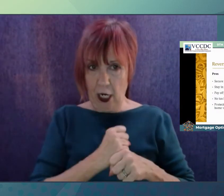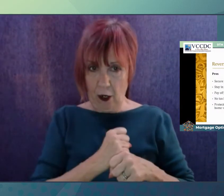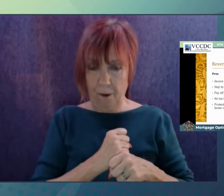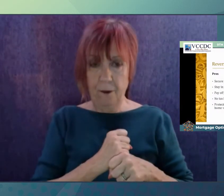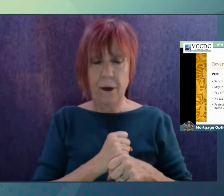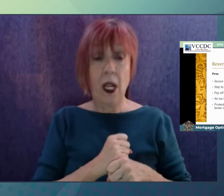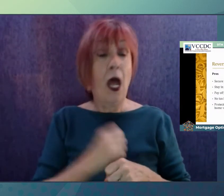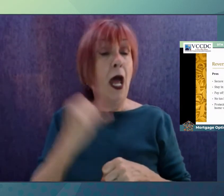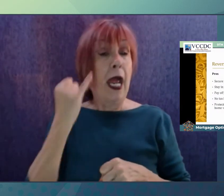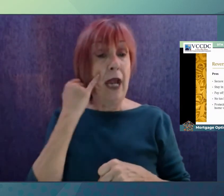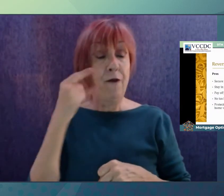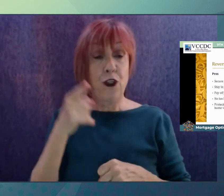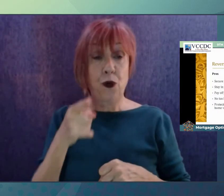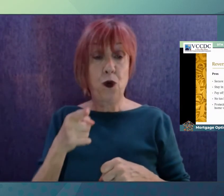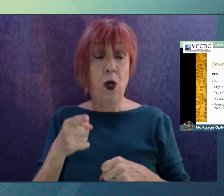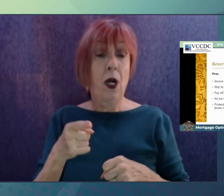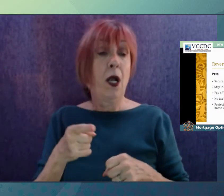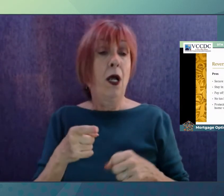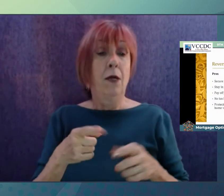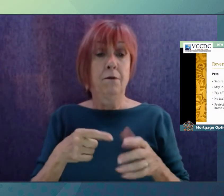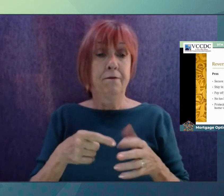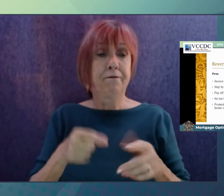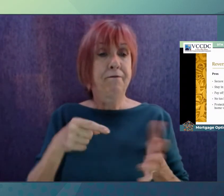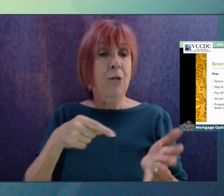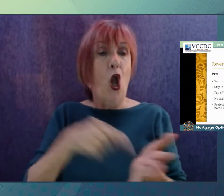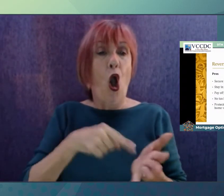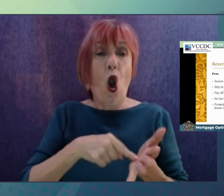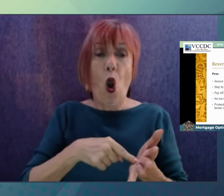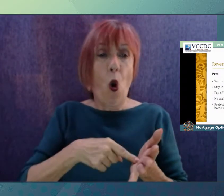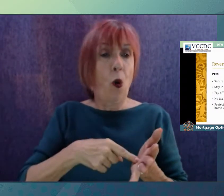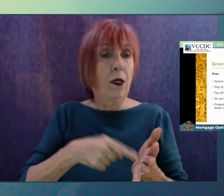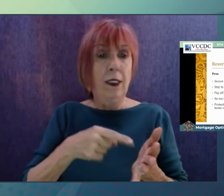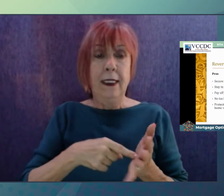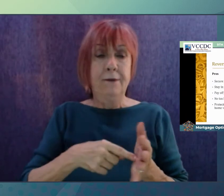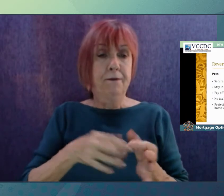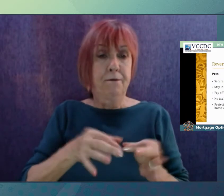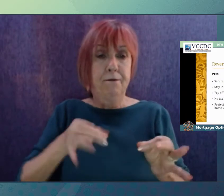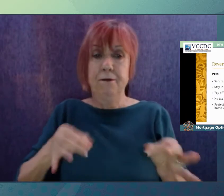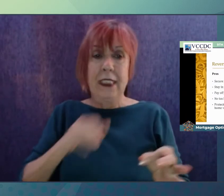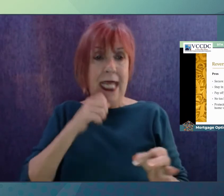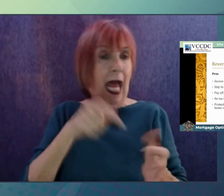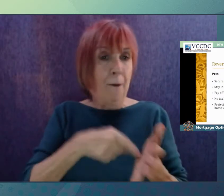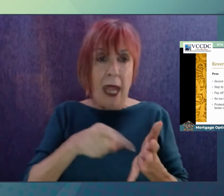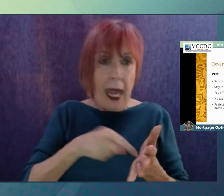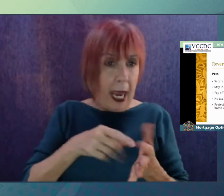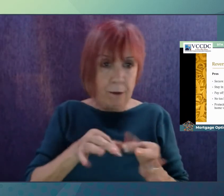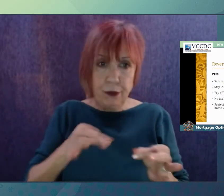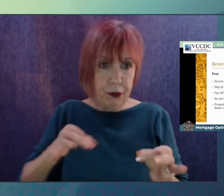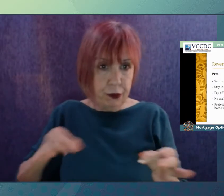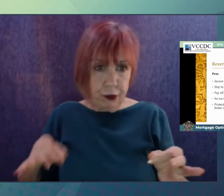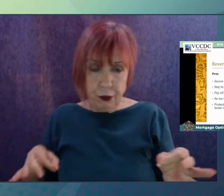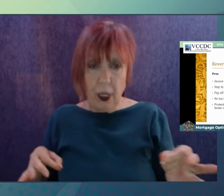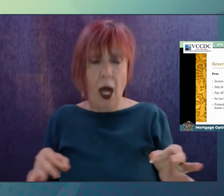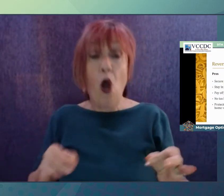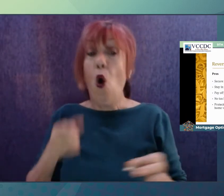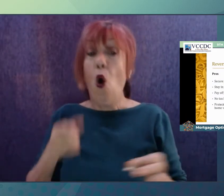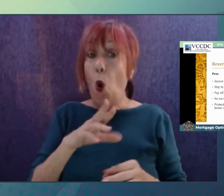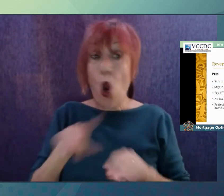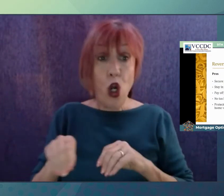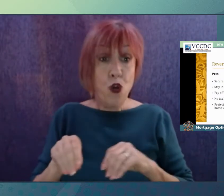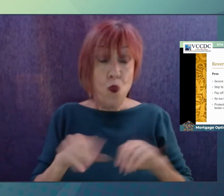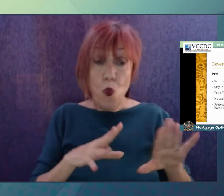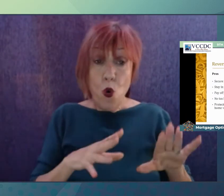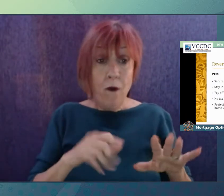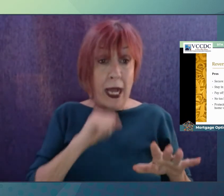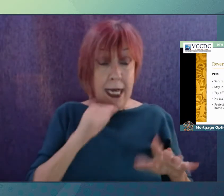period you become delinquent on these expenses, or spend the majority of the year living outside the property, you could default on the reverse